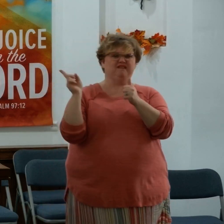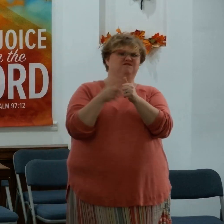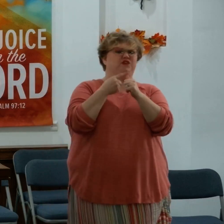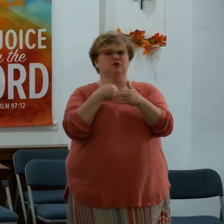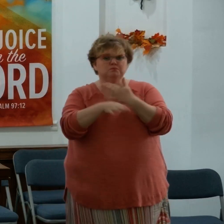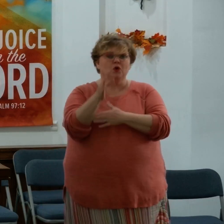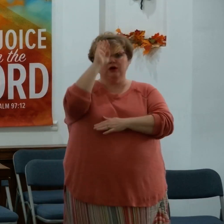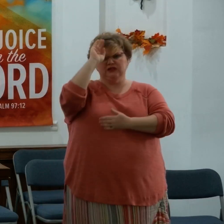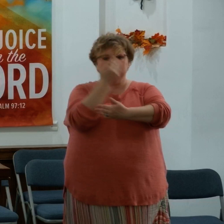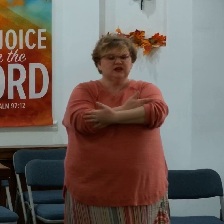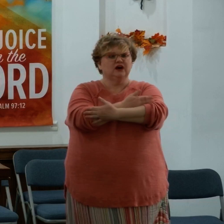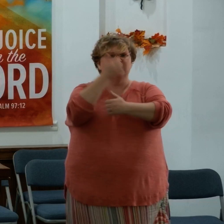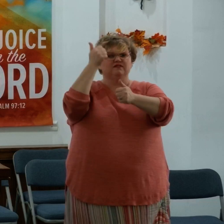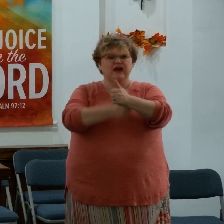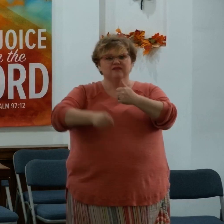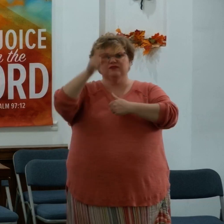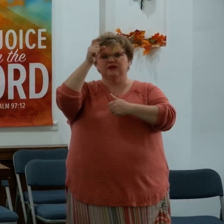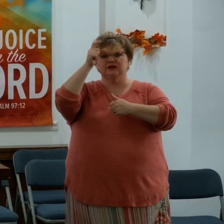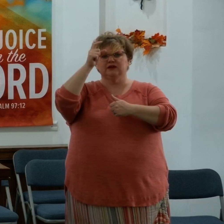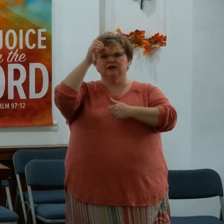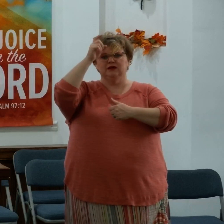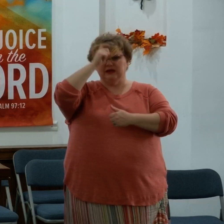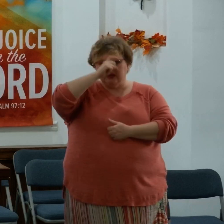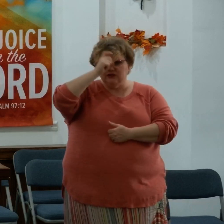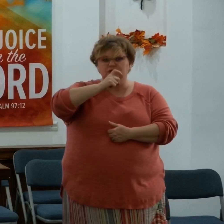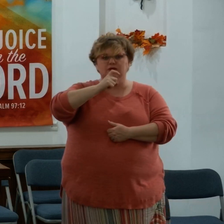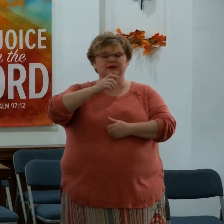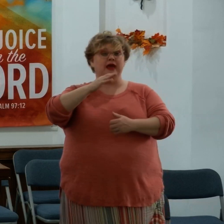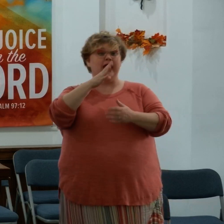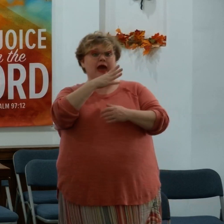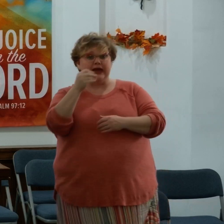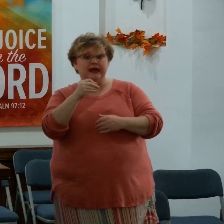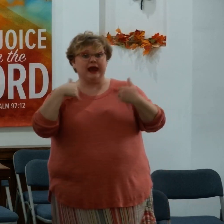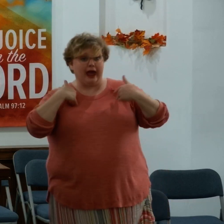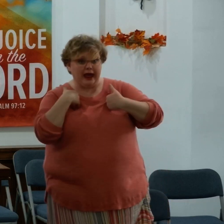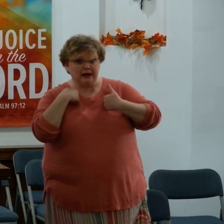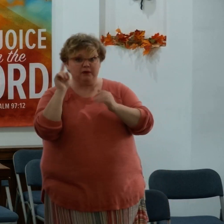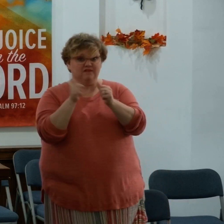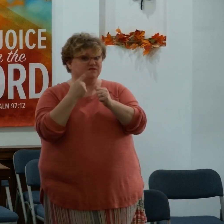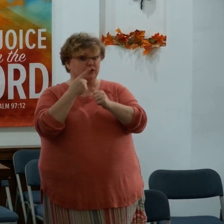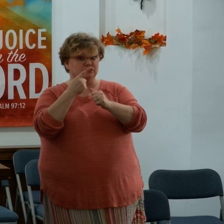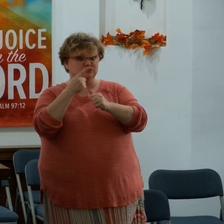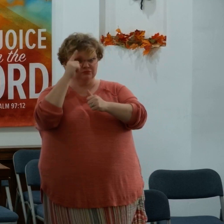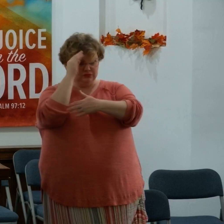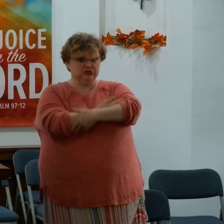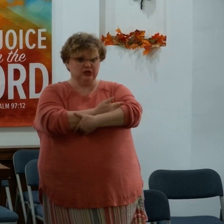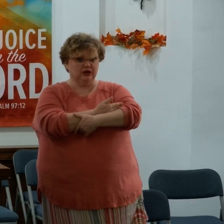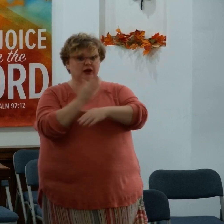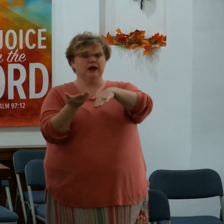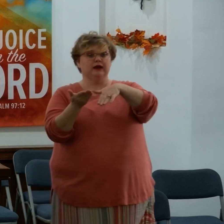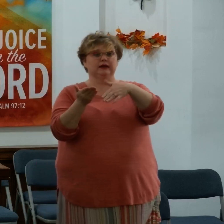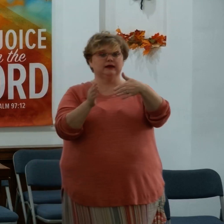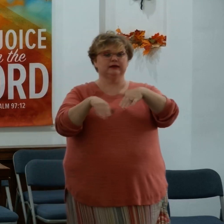in Egypt, plus the firstborn animal, male of every animal in Egypt, died. Y'all remember when the death angel came through. But